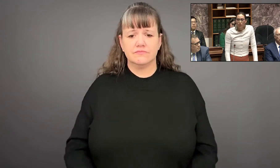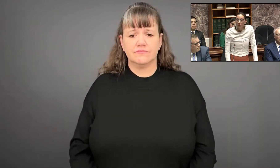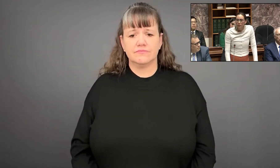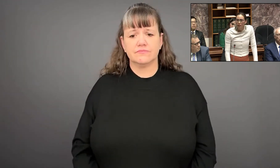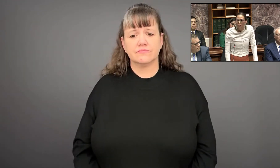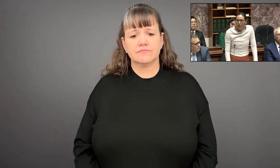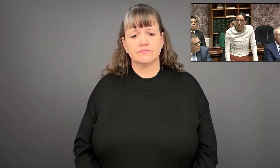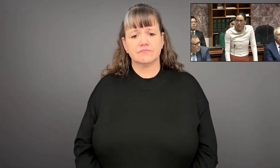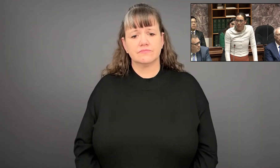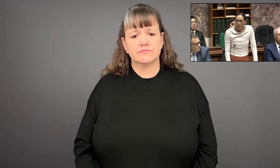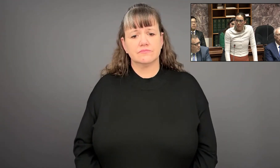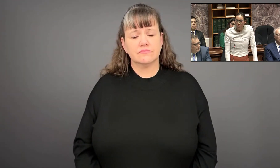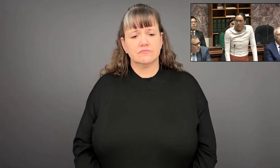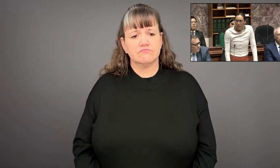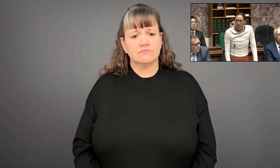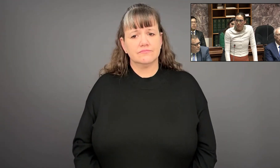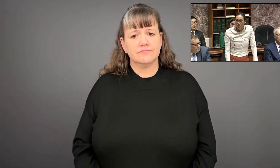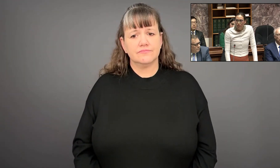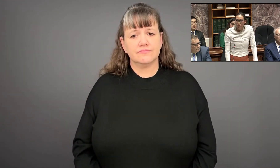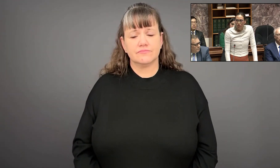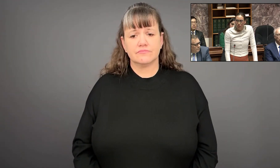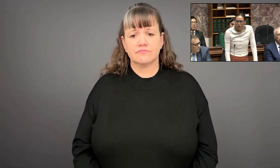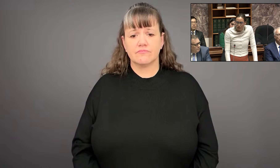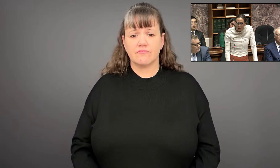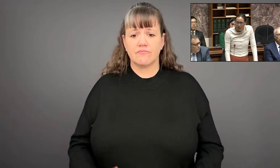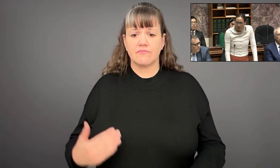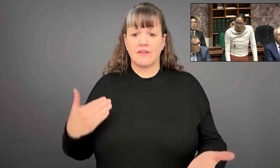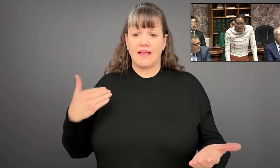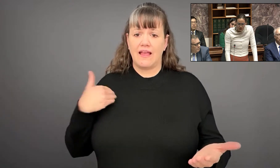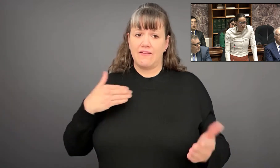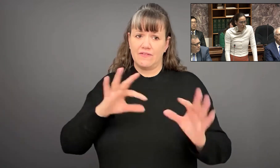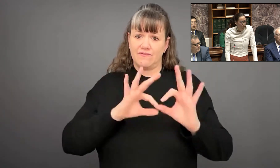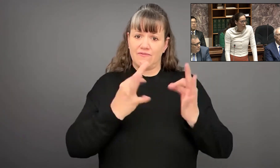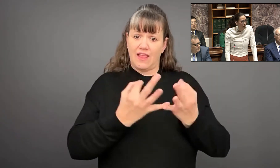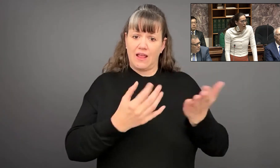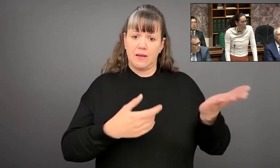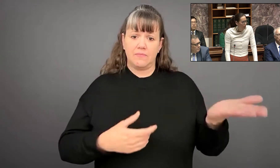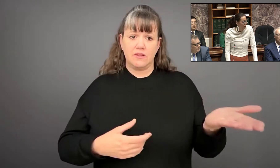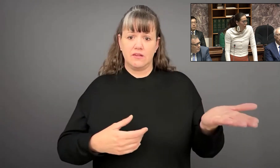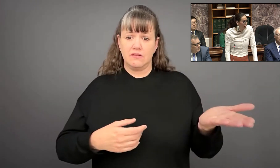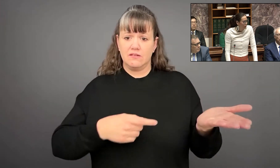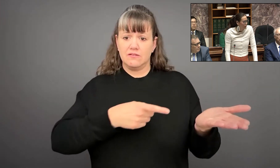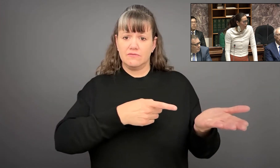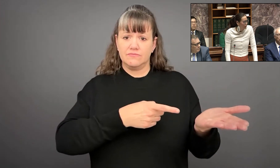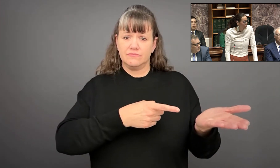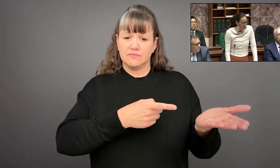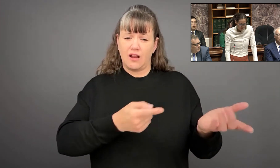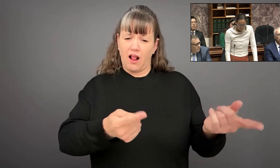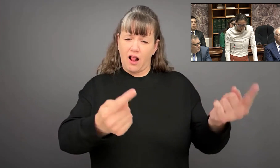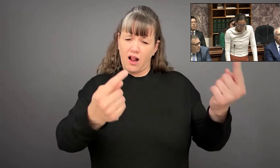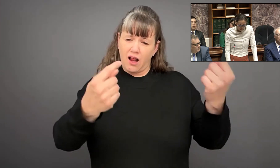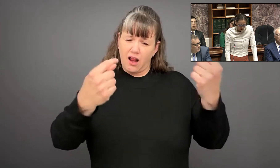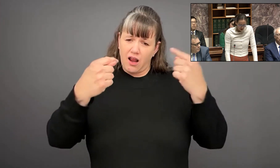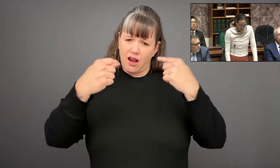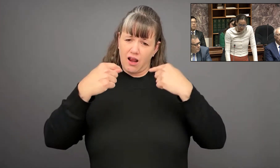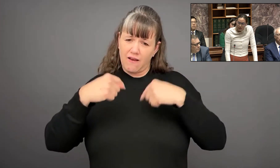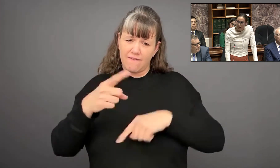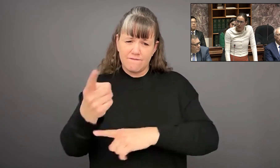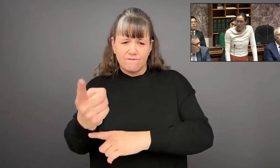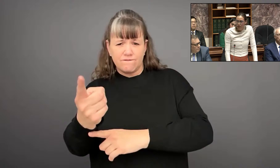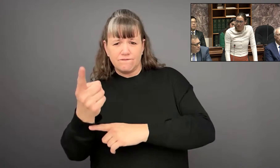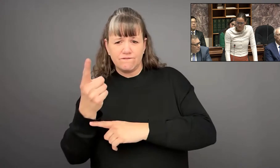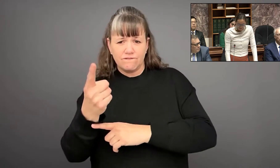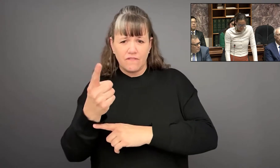There's a family that made the long trip today from their community to come here. They're sitting